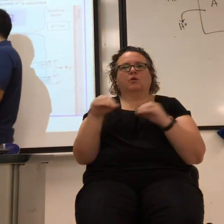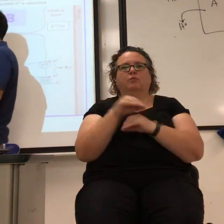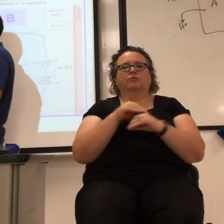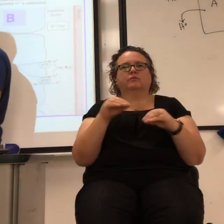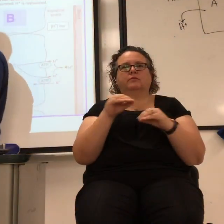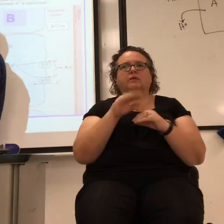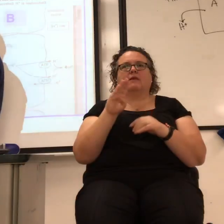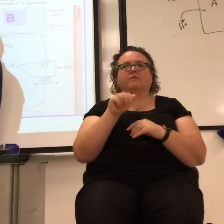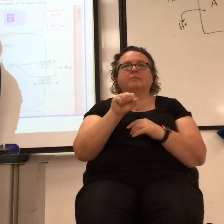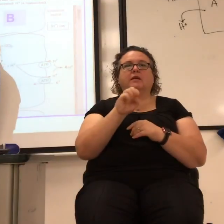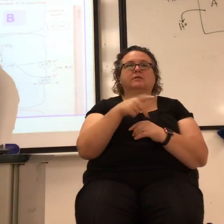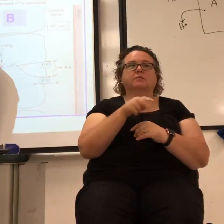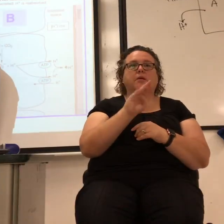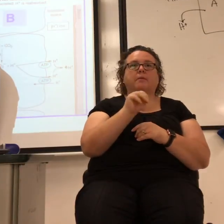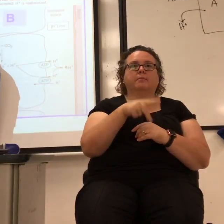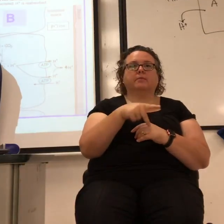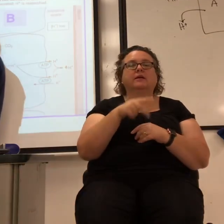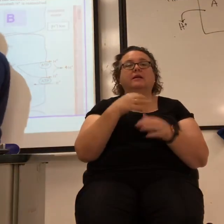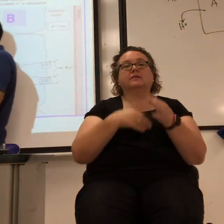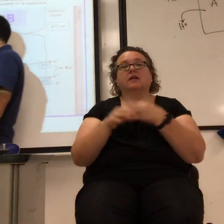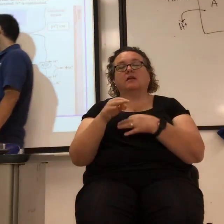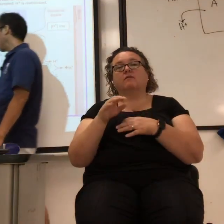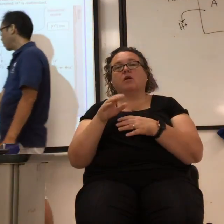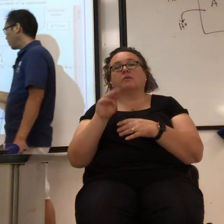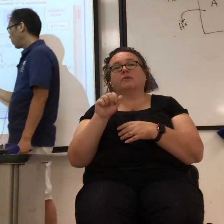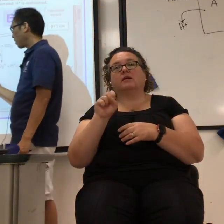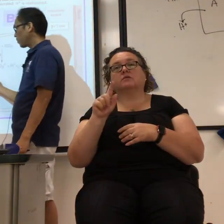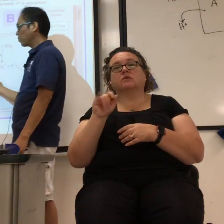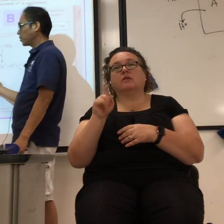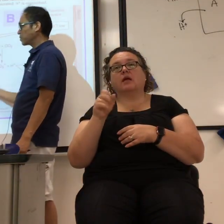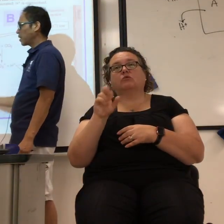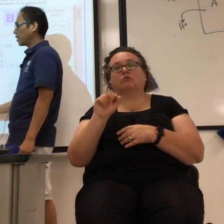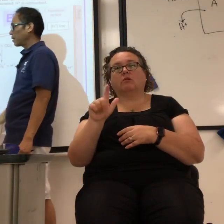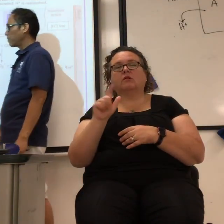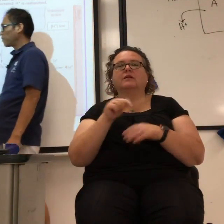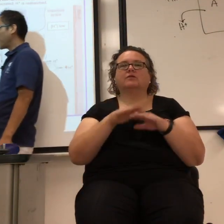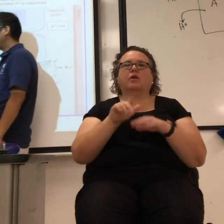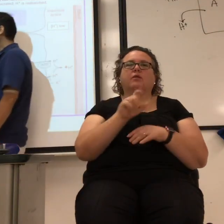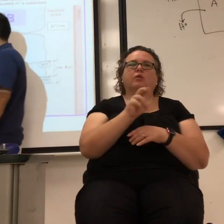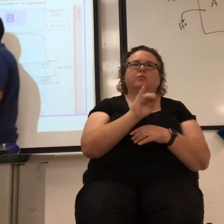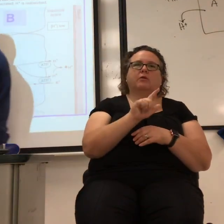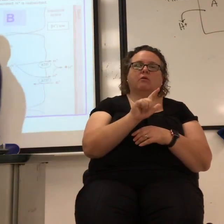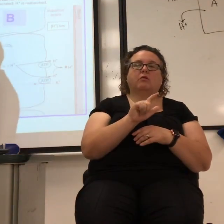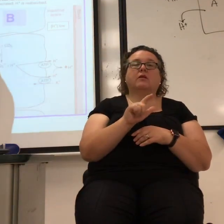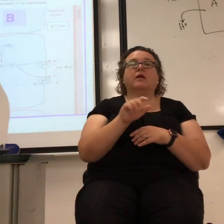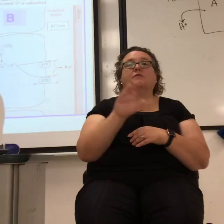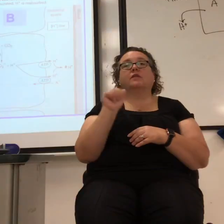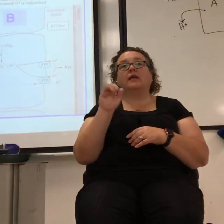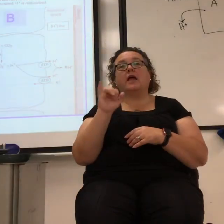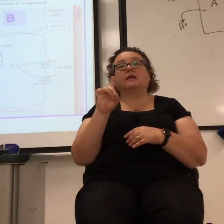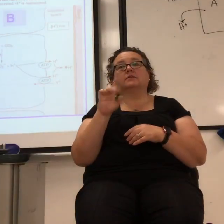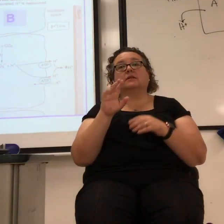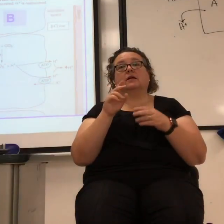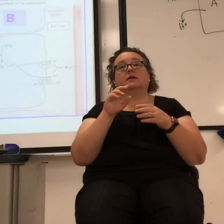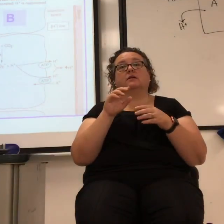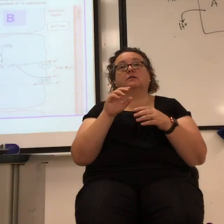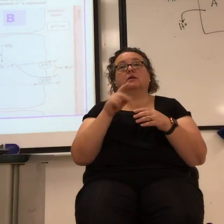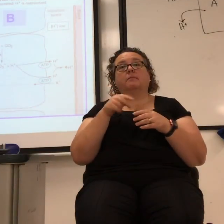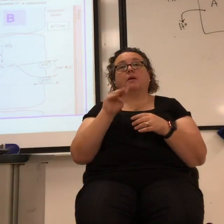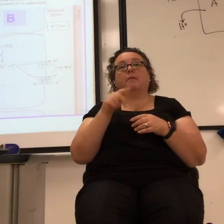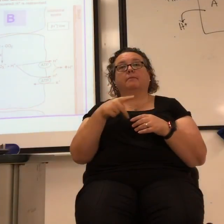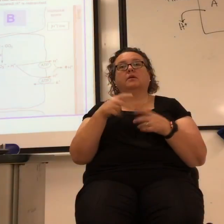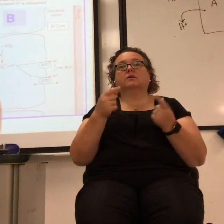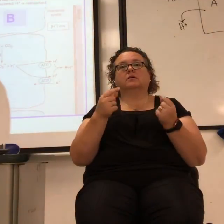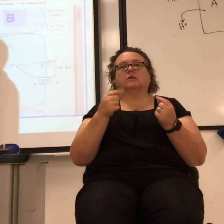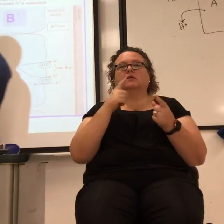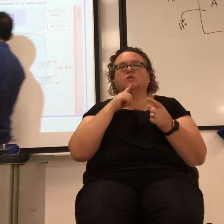the base pump, instead of on basolateral, put it on the luminal side. And for the acid pump, just